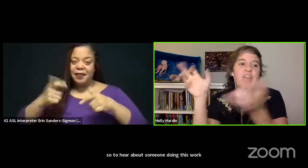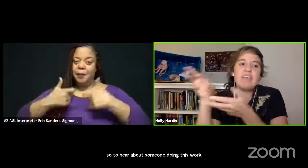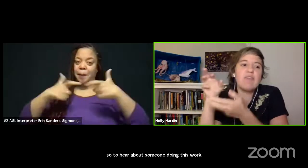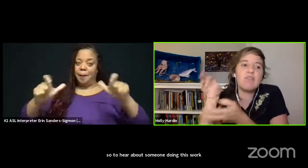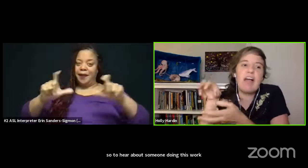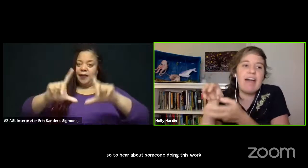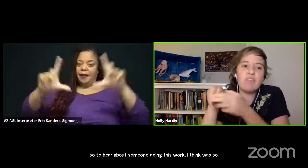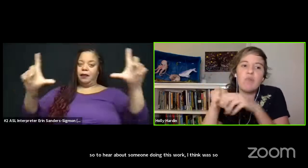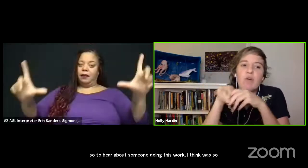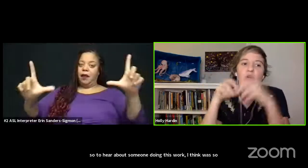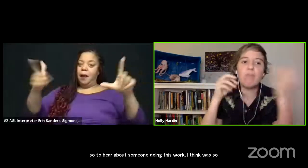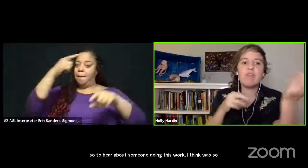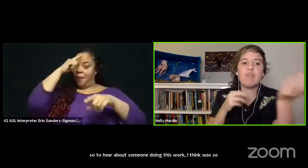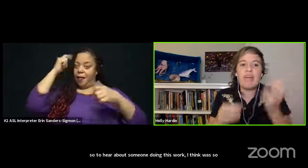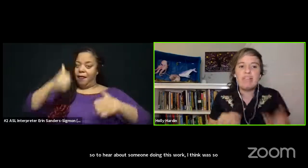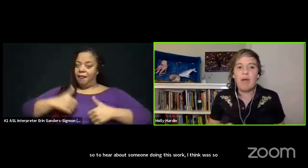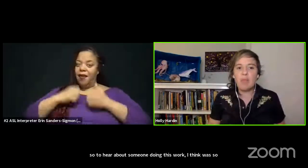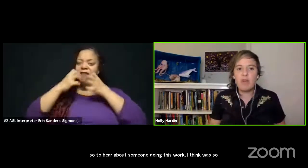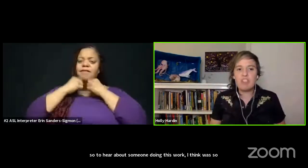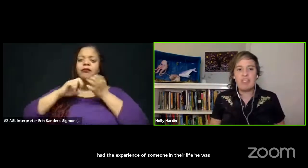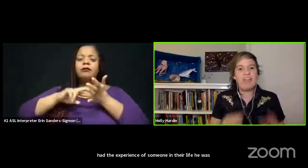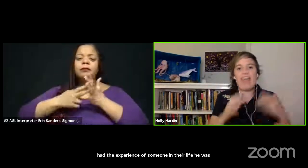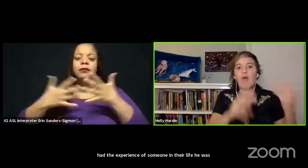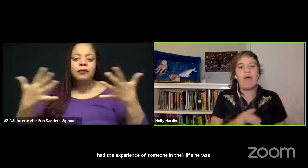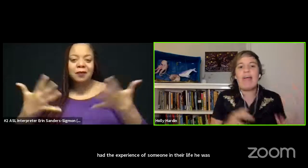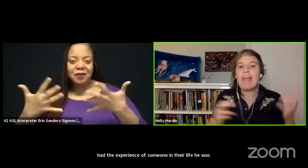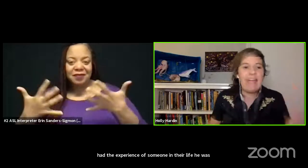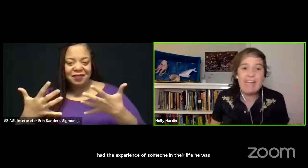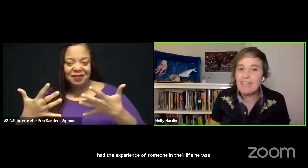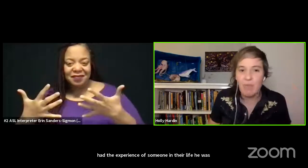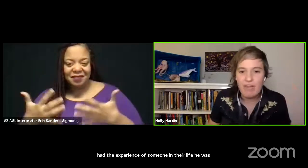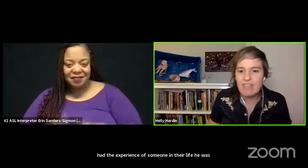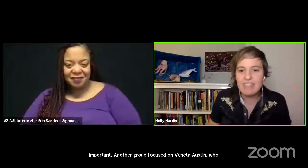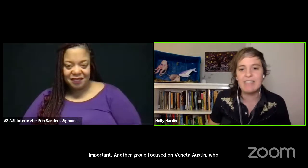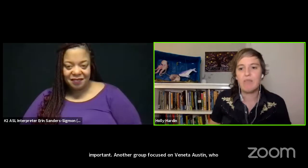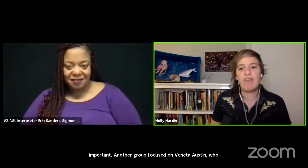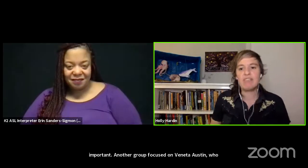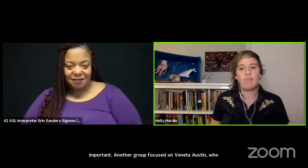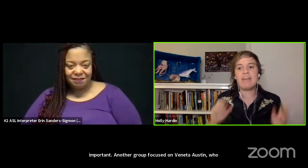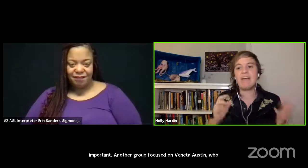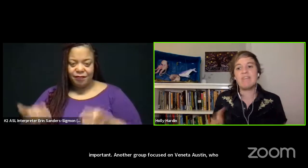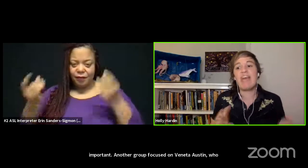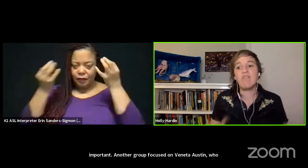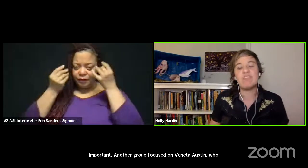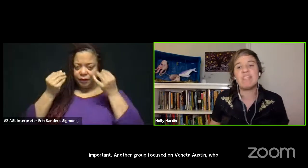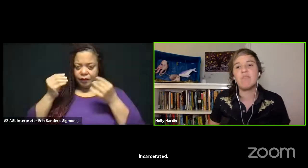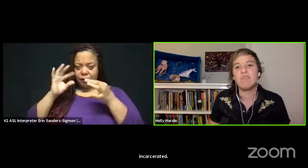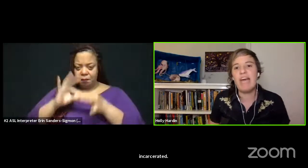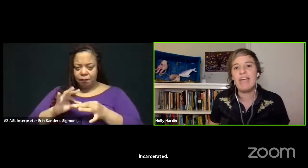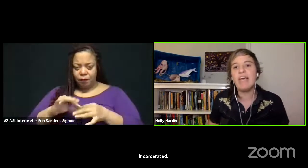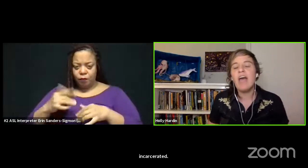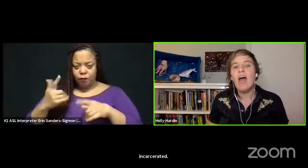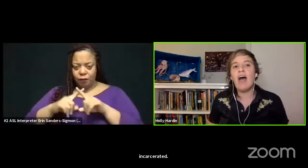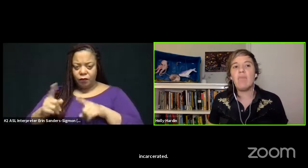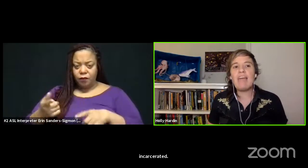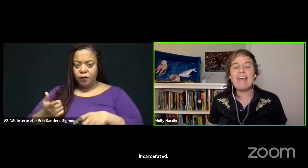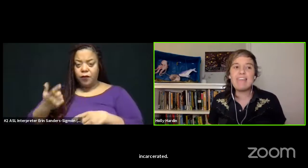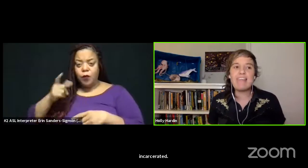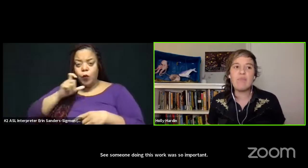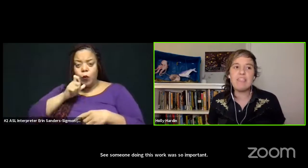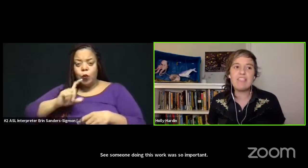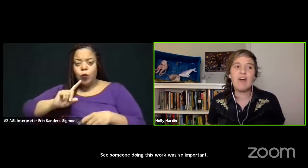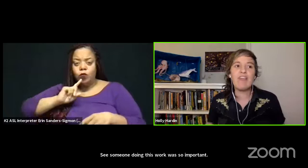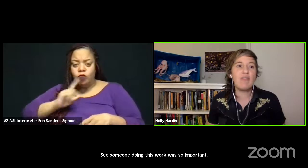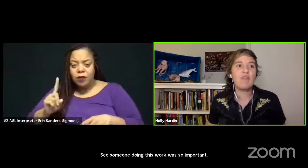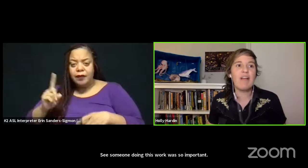as centering those lives who are most affected by oppression and how anti-Black racism affects Black lives every single day. And I